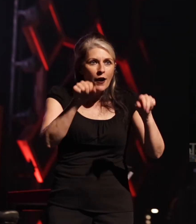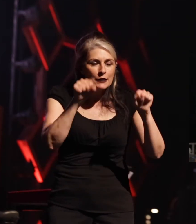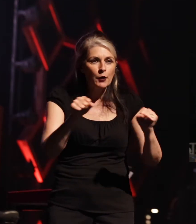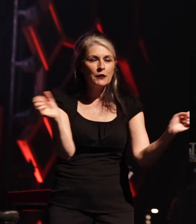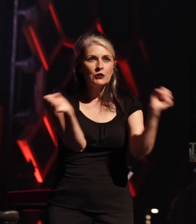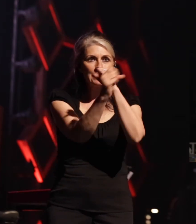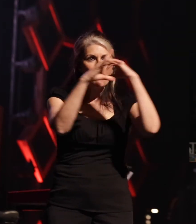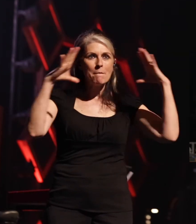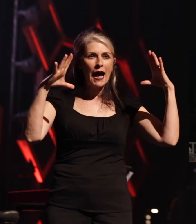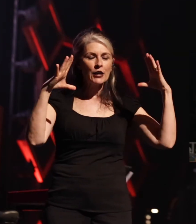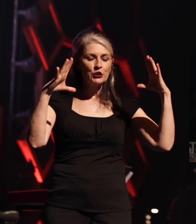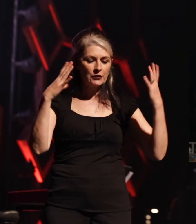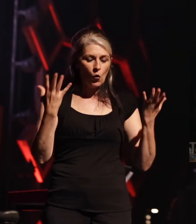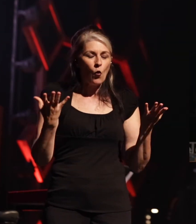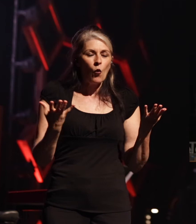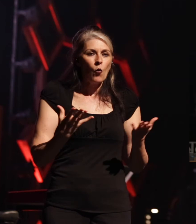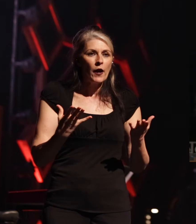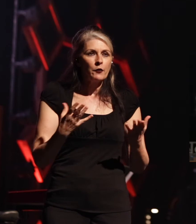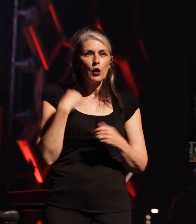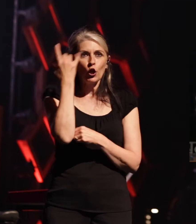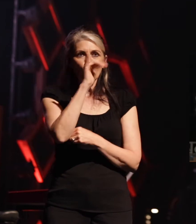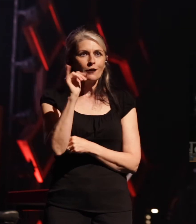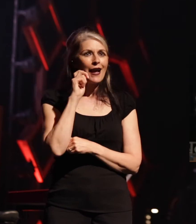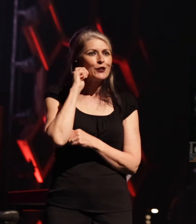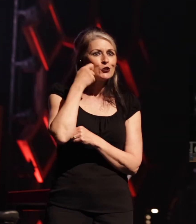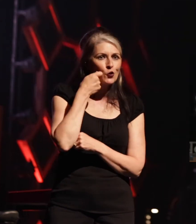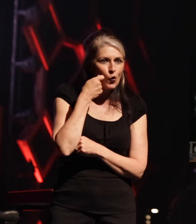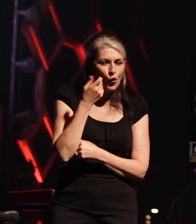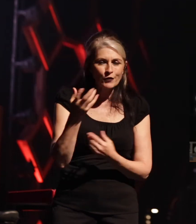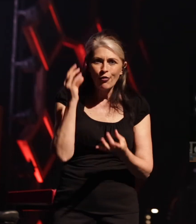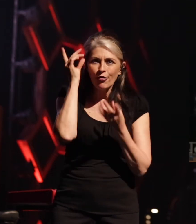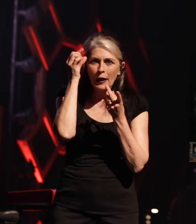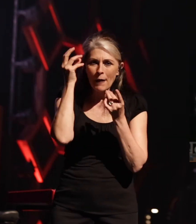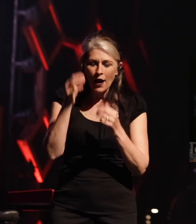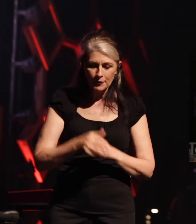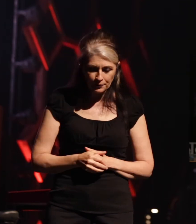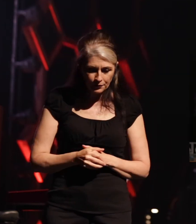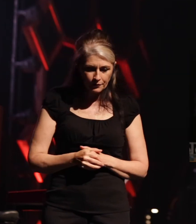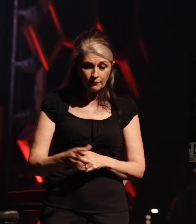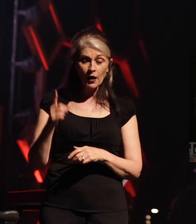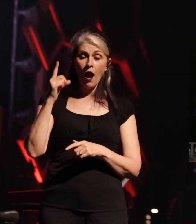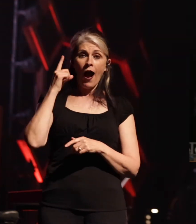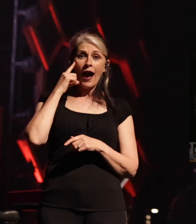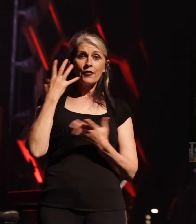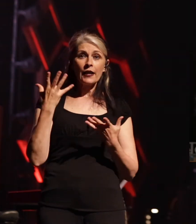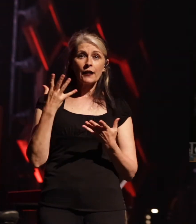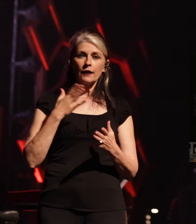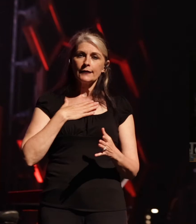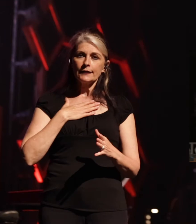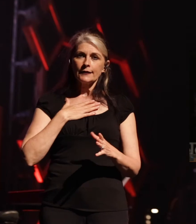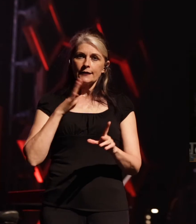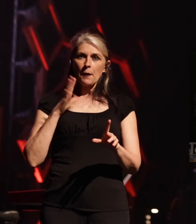would have been like is a cool thing to think about. Now, I think the thing that caught my attention the most, the thing